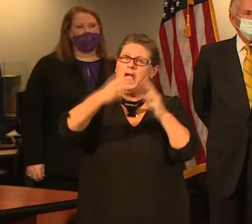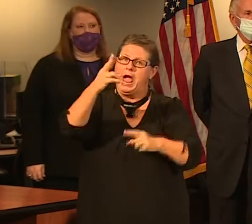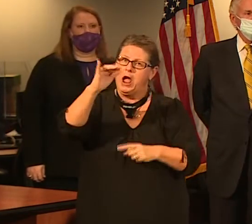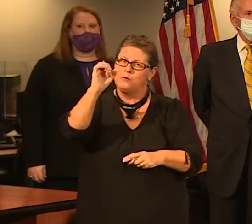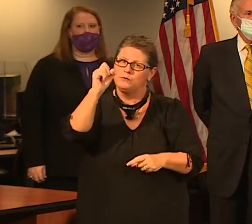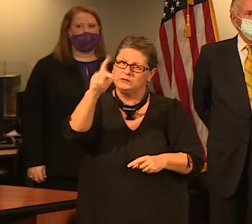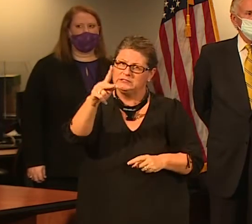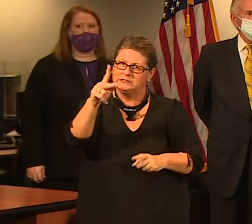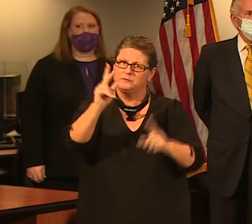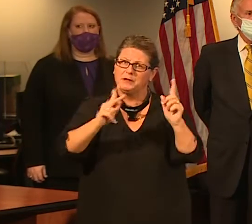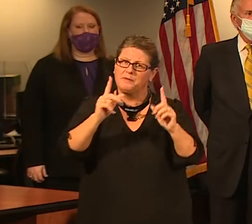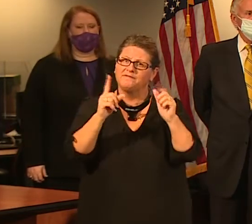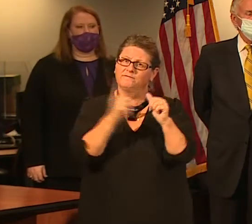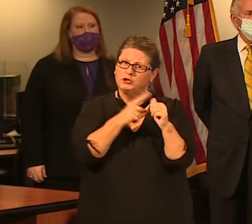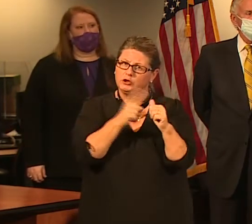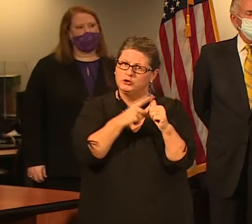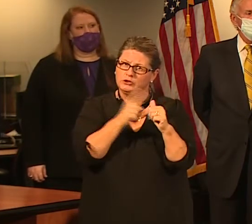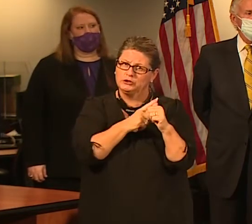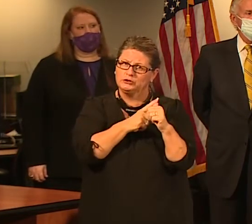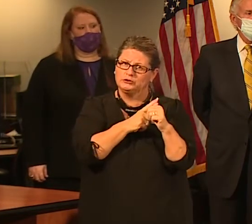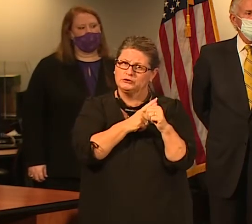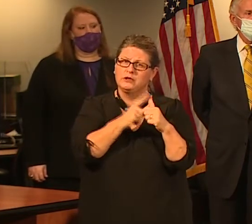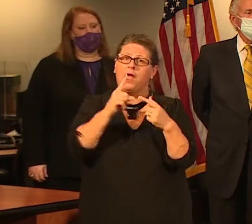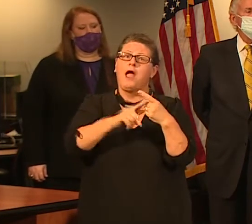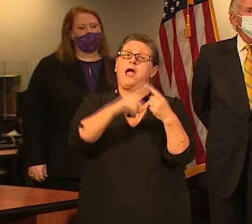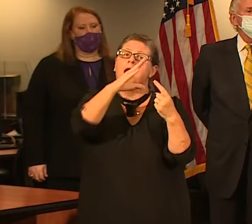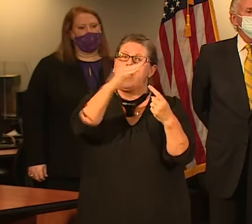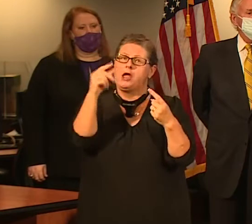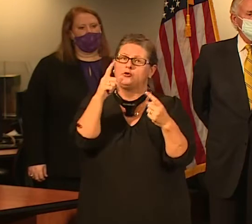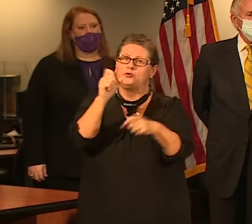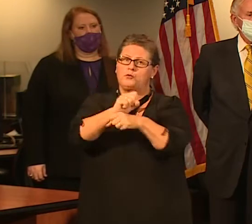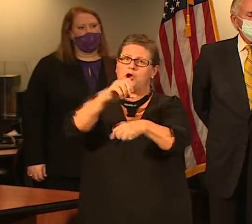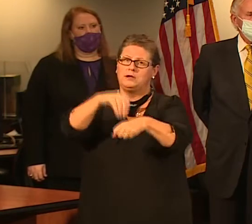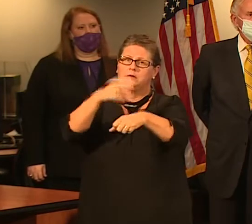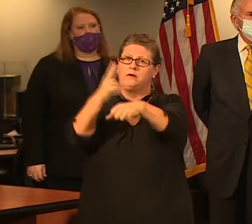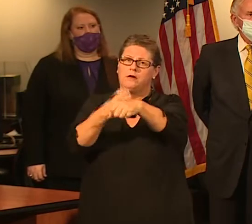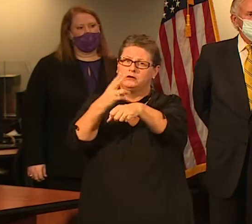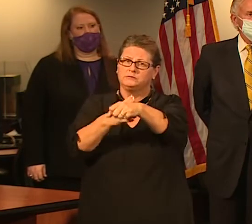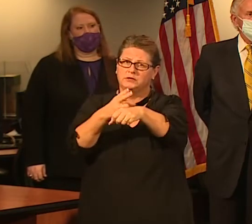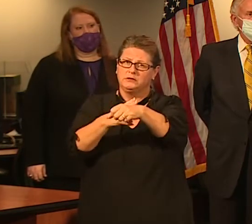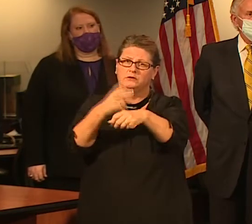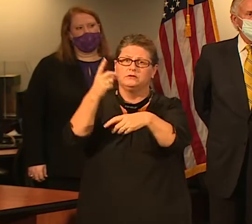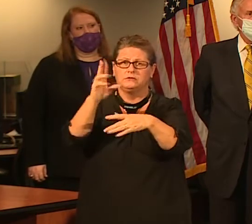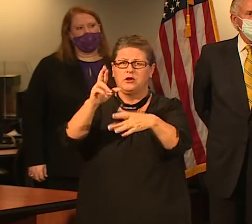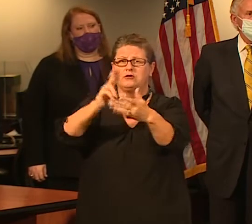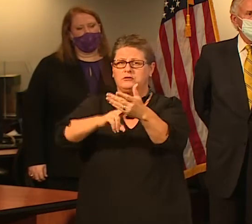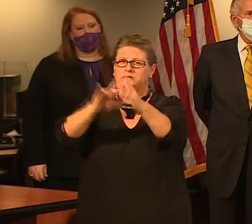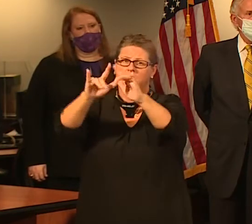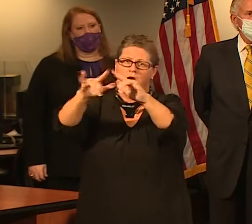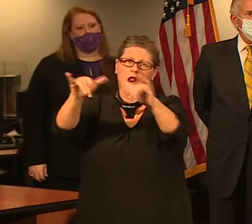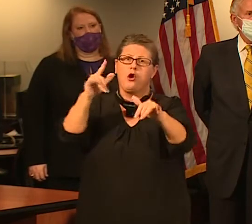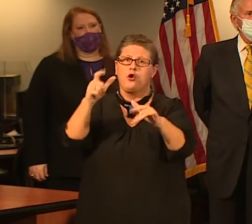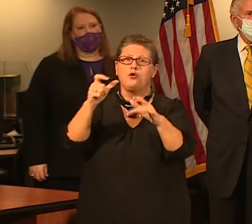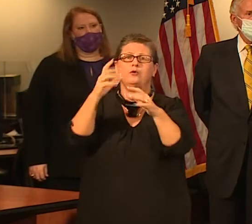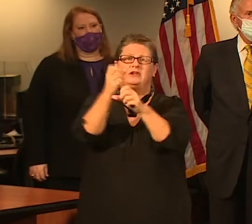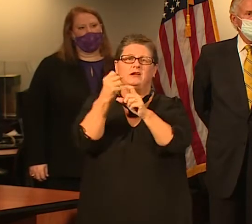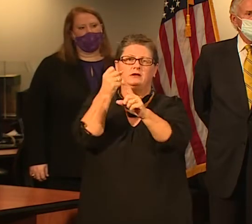from COVID-19, as well as the medical professionals and essential workers who are routinely exposed to the virus